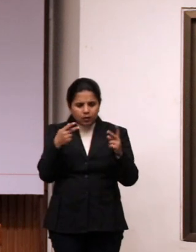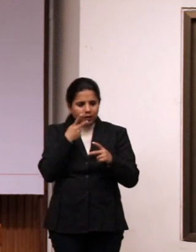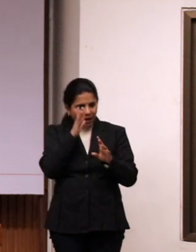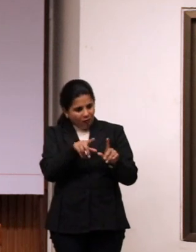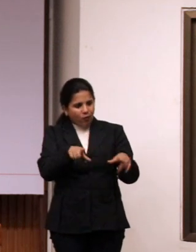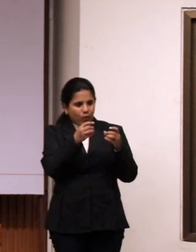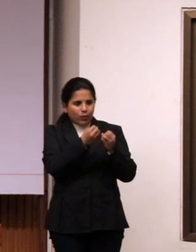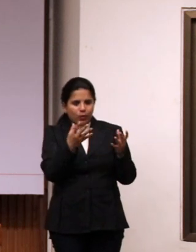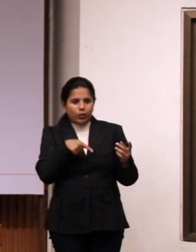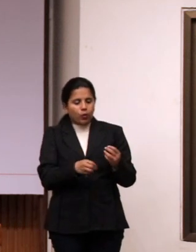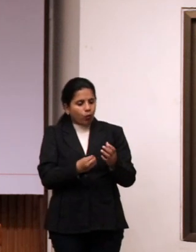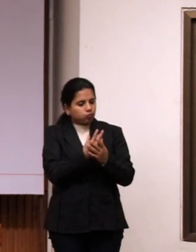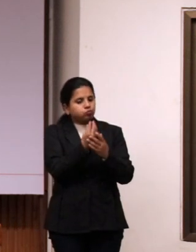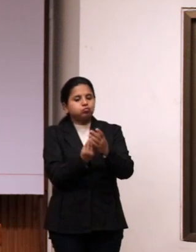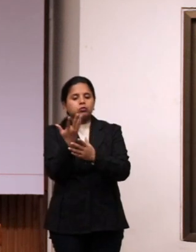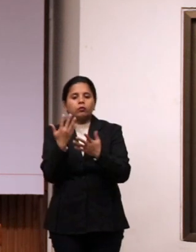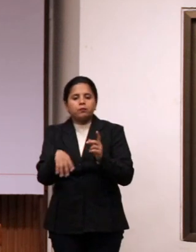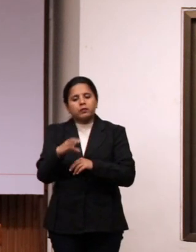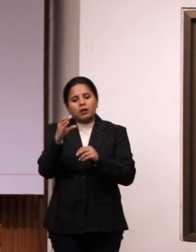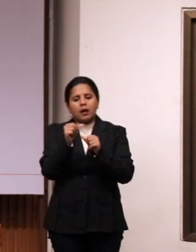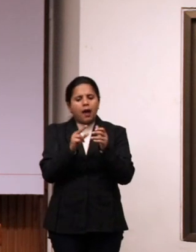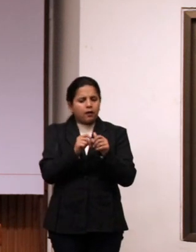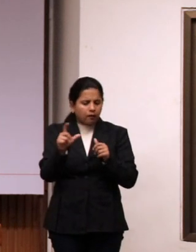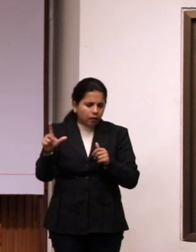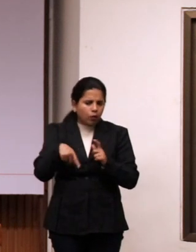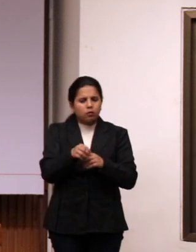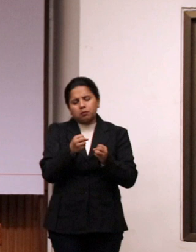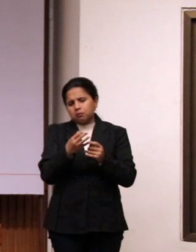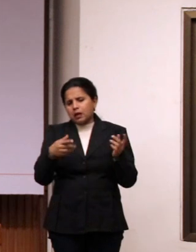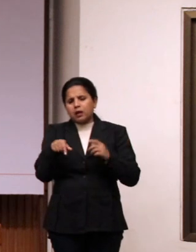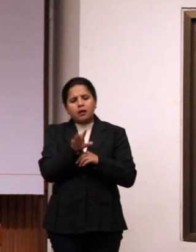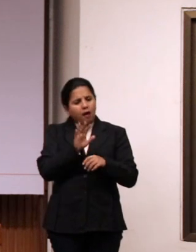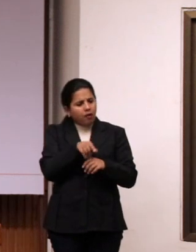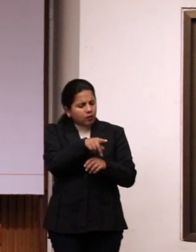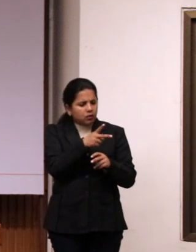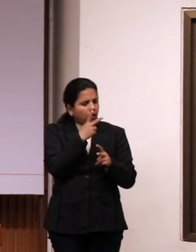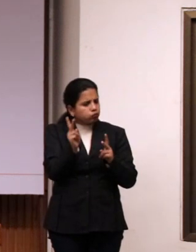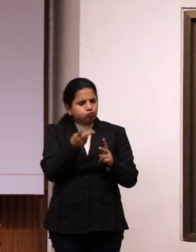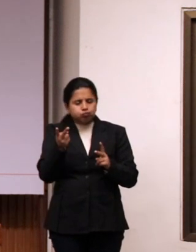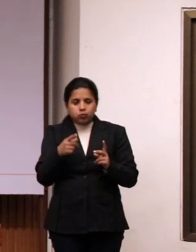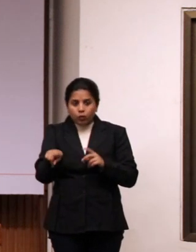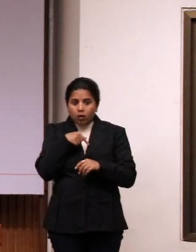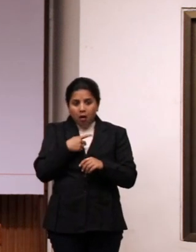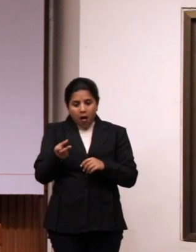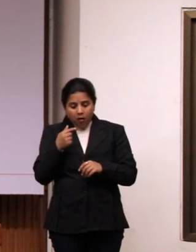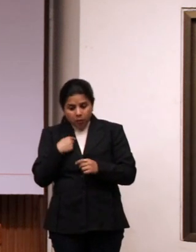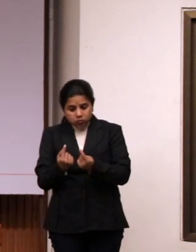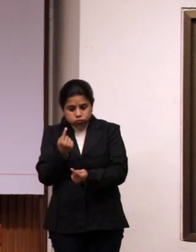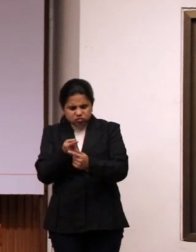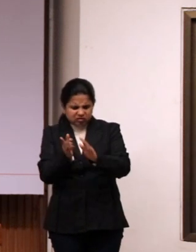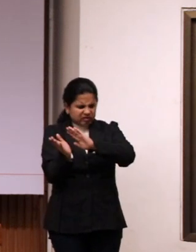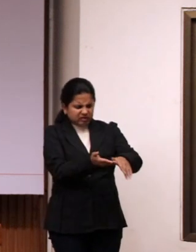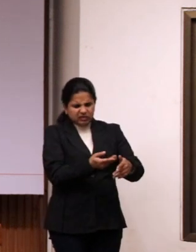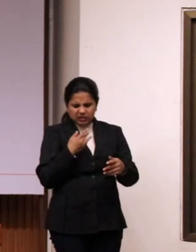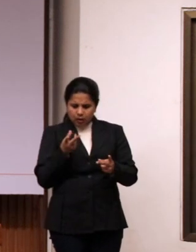they are evolved in such a way, caracal for example or many cat or deer species. So is this afforestation like afforestation actually,